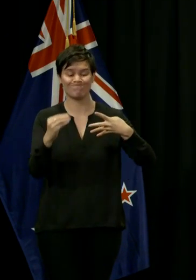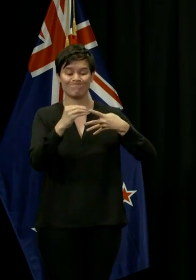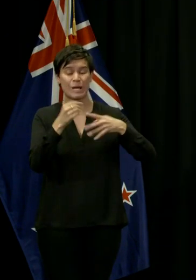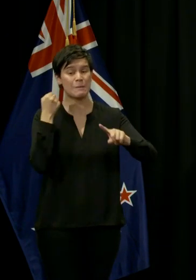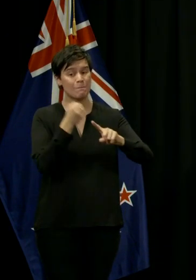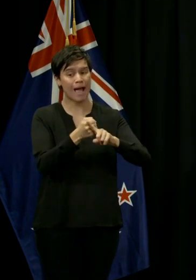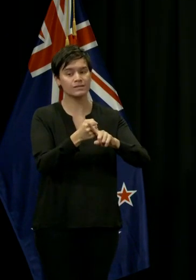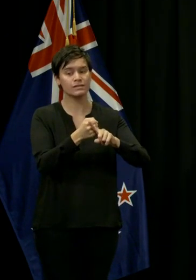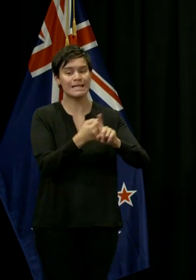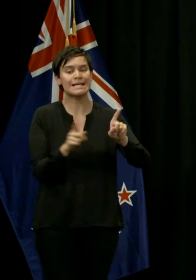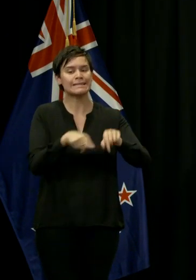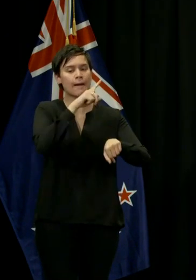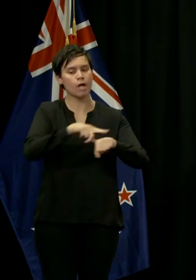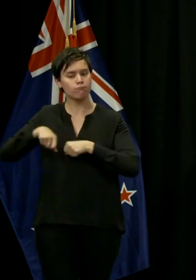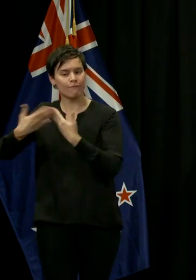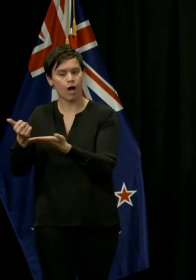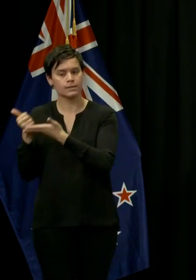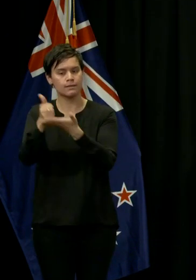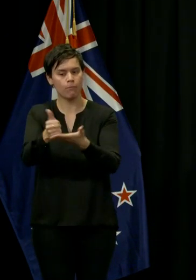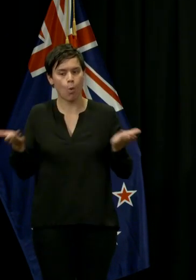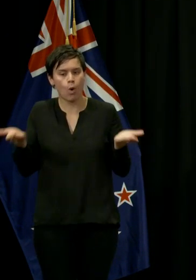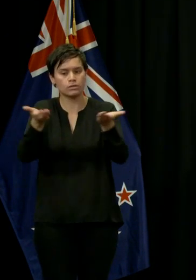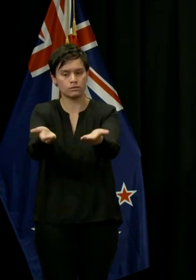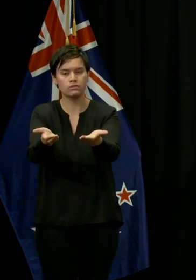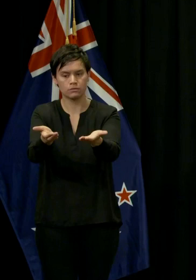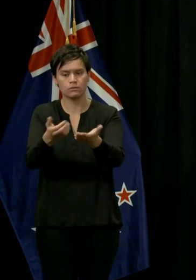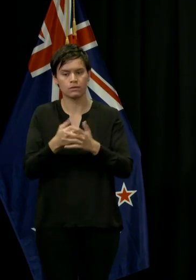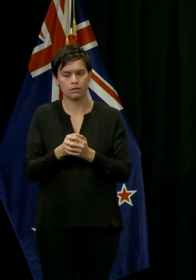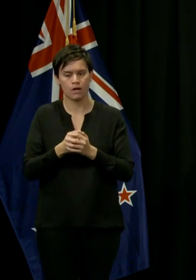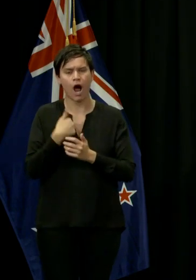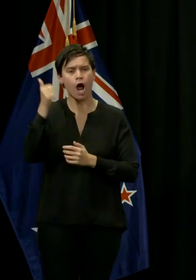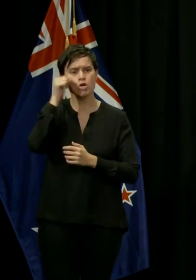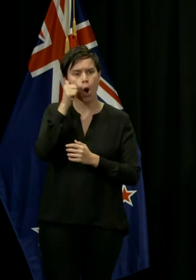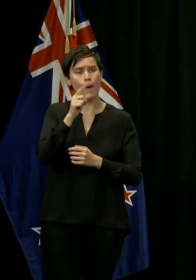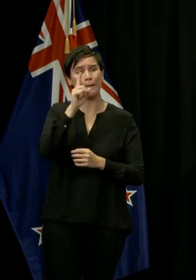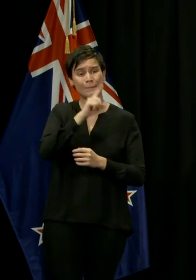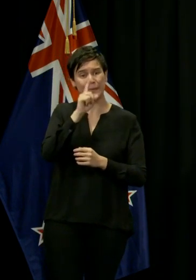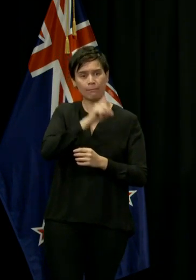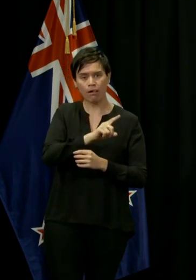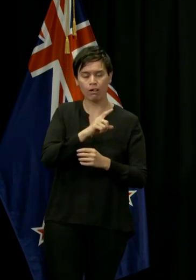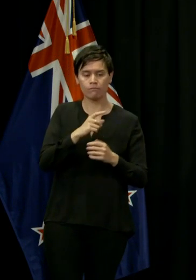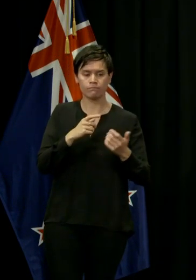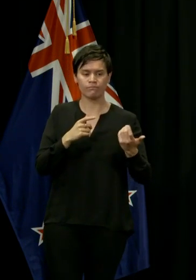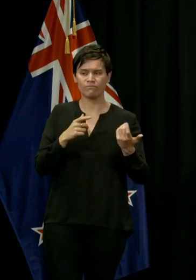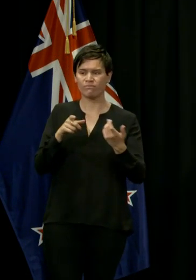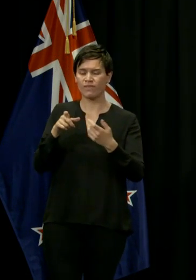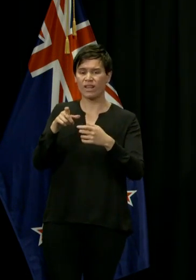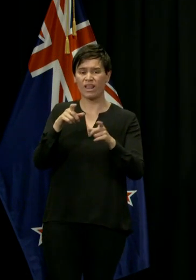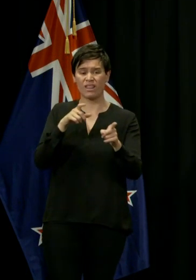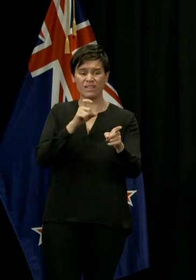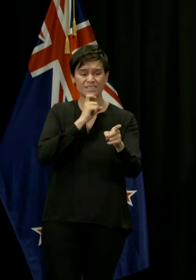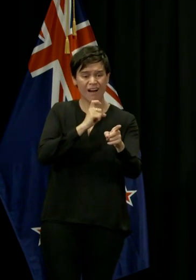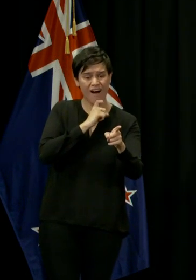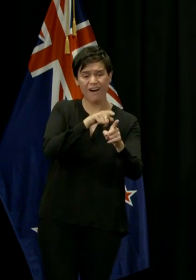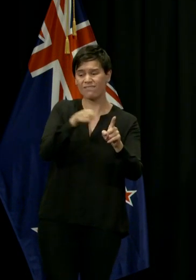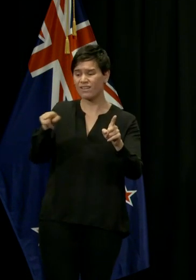time to the business community and to those who employ our workforce. So the wage subsidy and the additional announcements made by the Minister